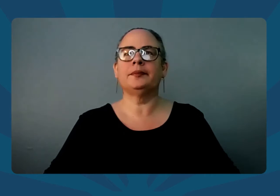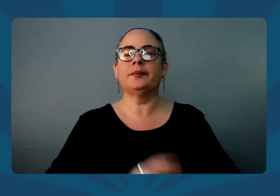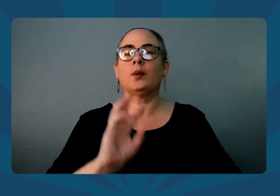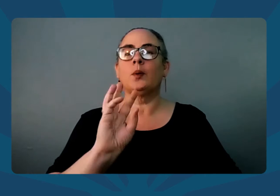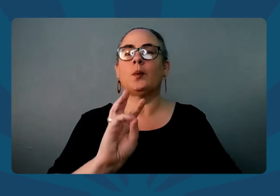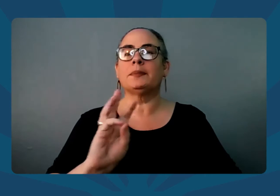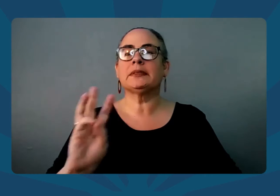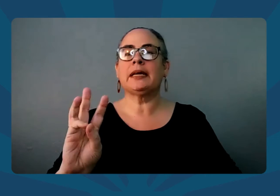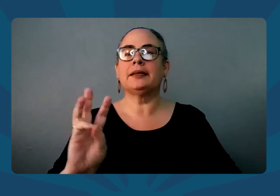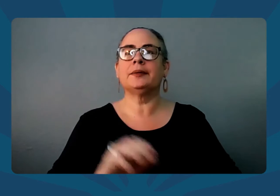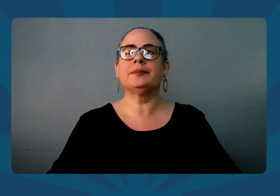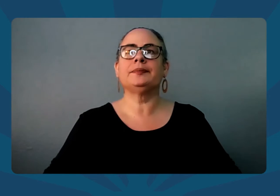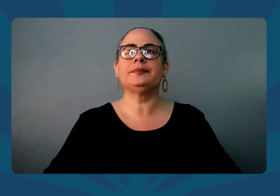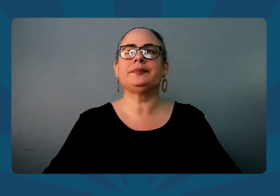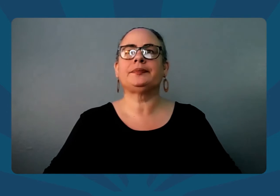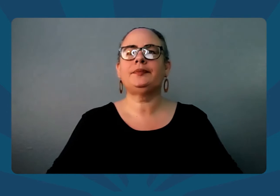Campaign funding, traditional.